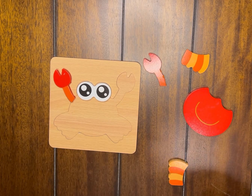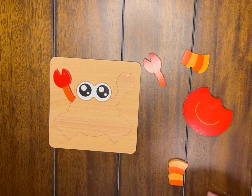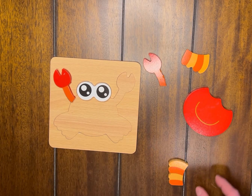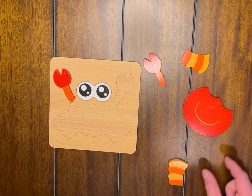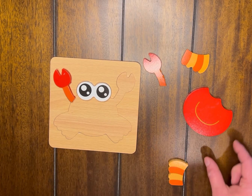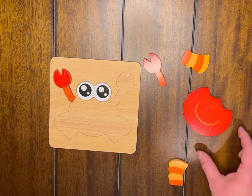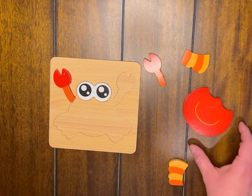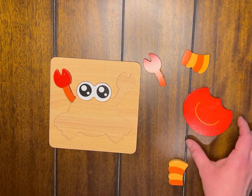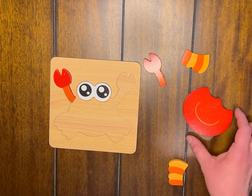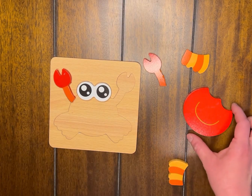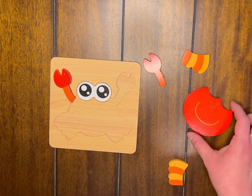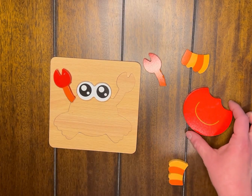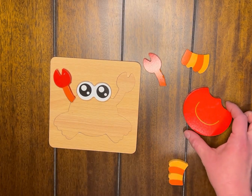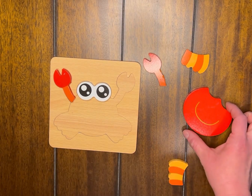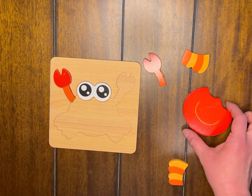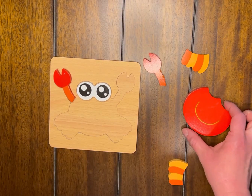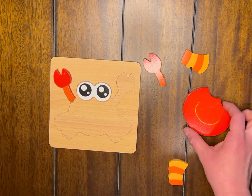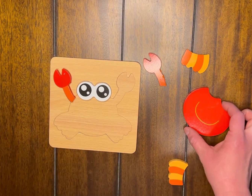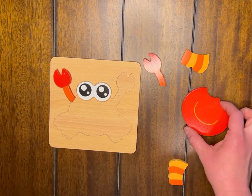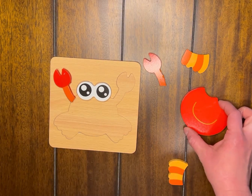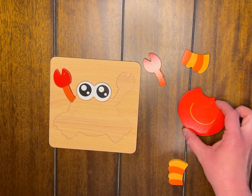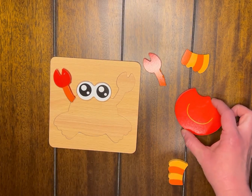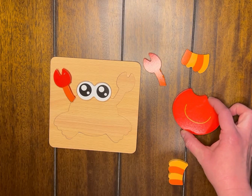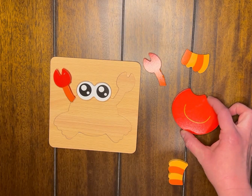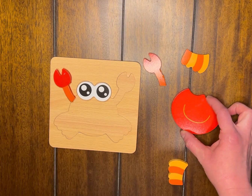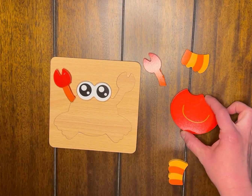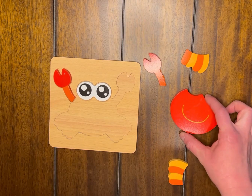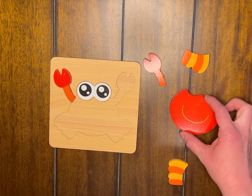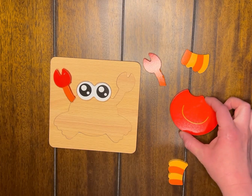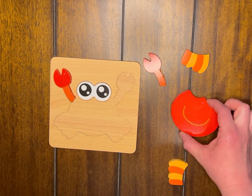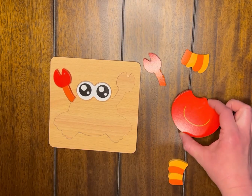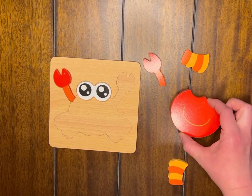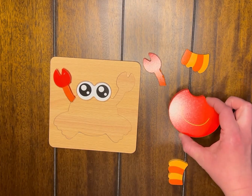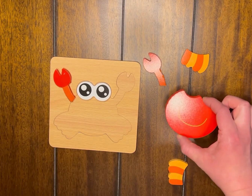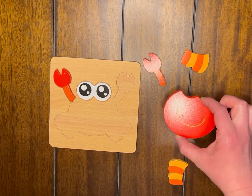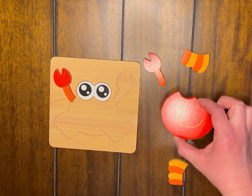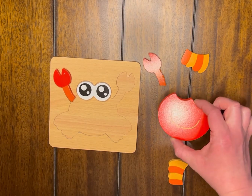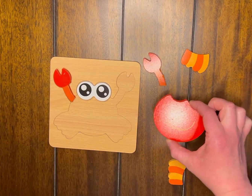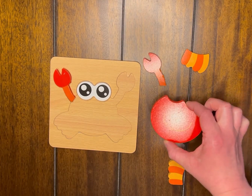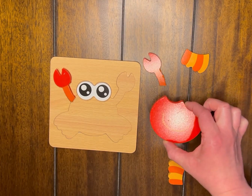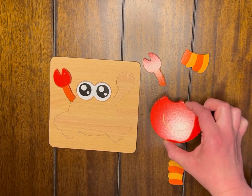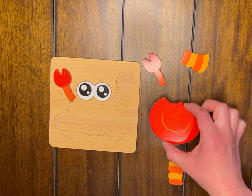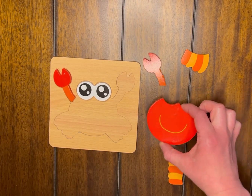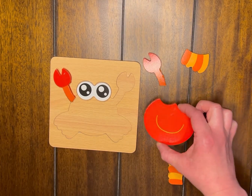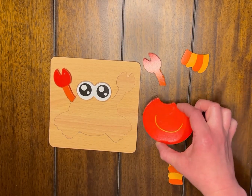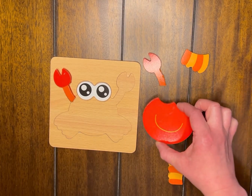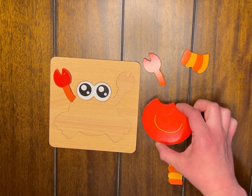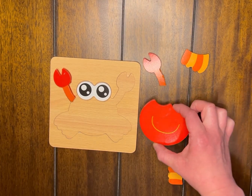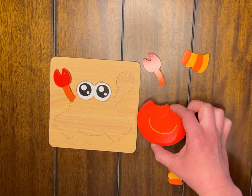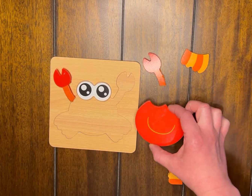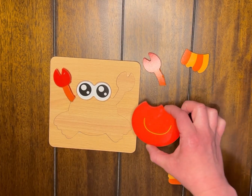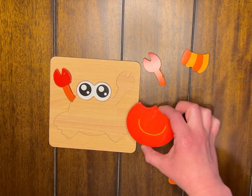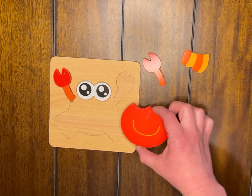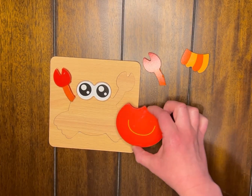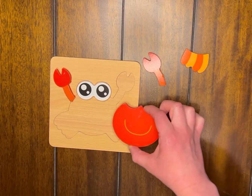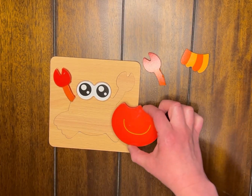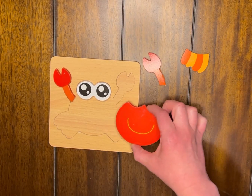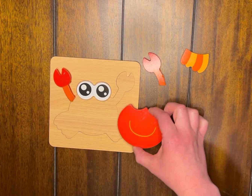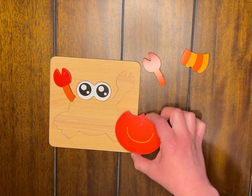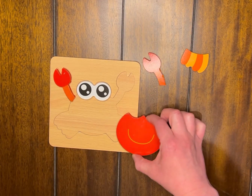Okay, should we put the crab's shell? Where does the big shell go?